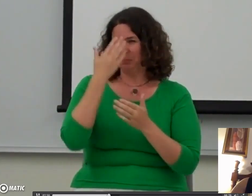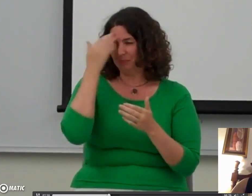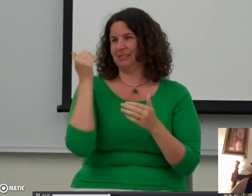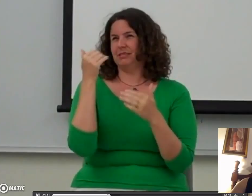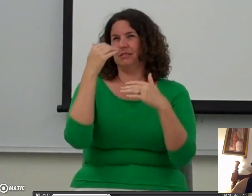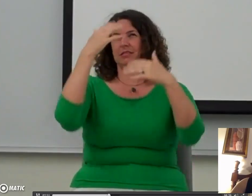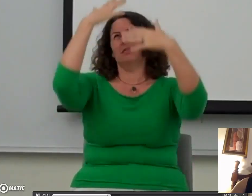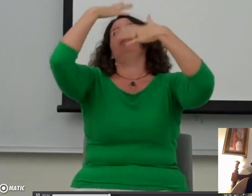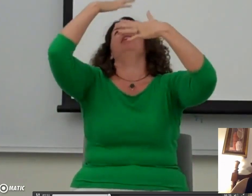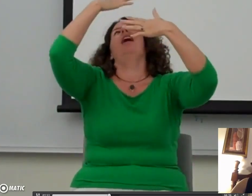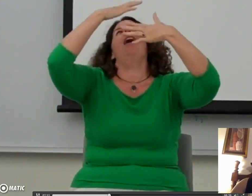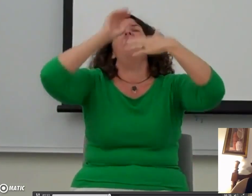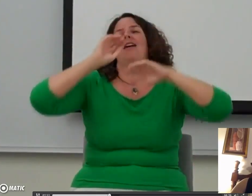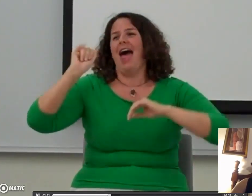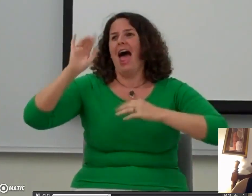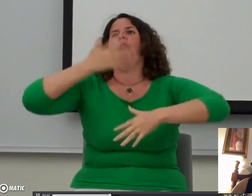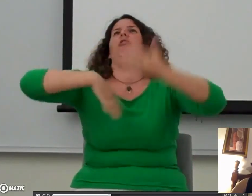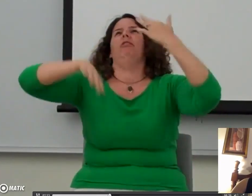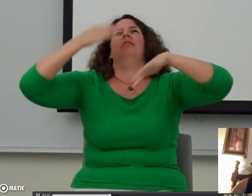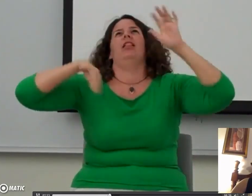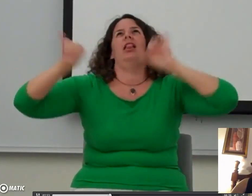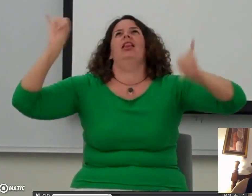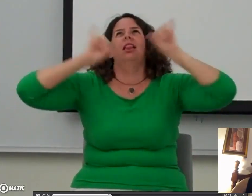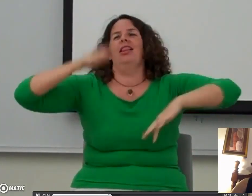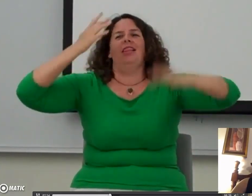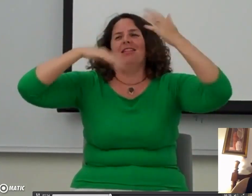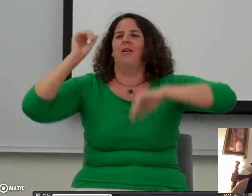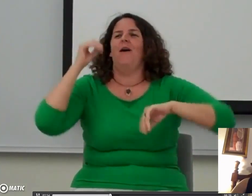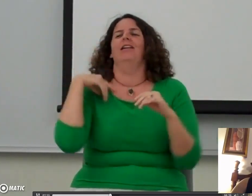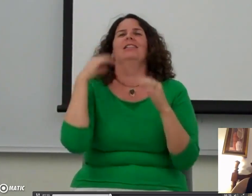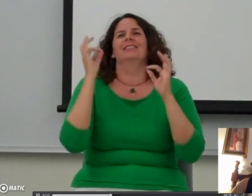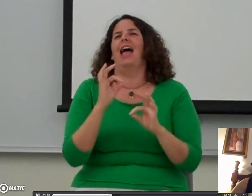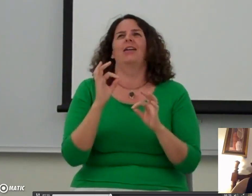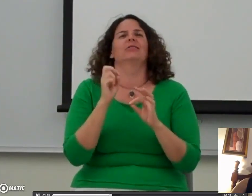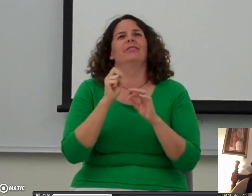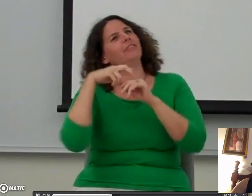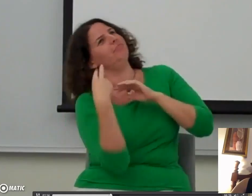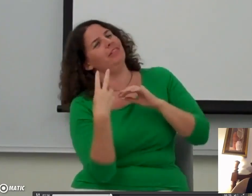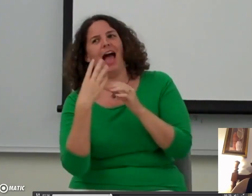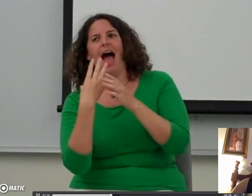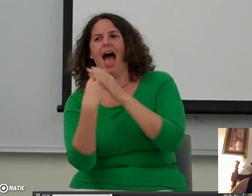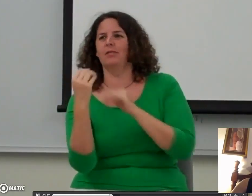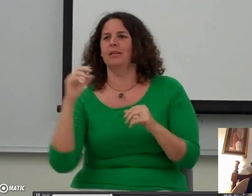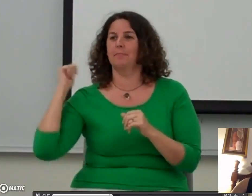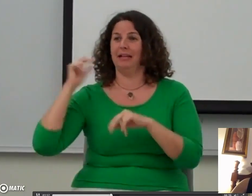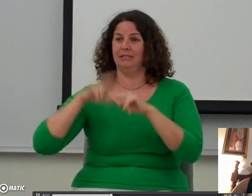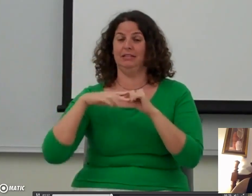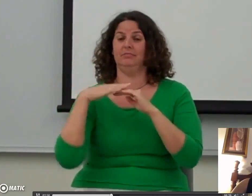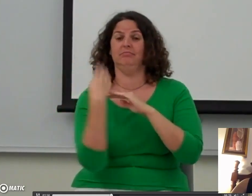I felt a little uncomfortable for a couple of hours, being in the trunk. But, I kind of tossed and